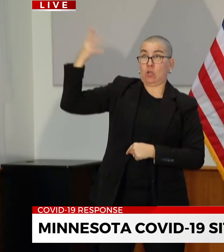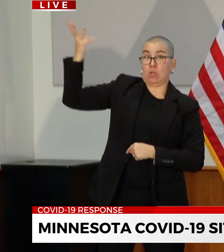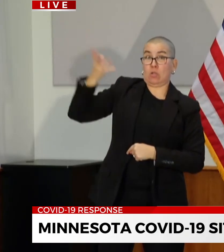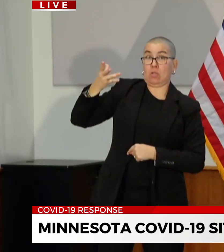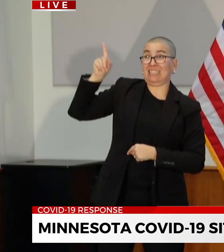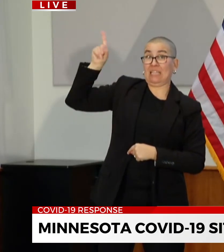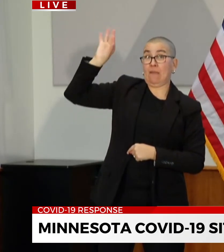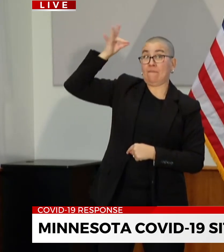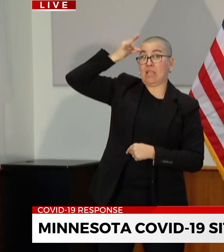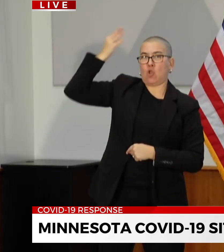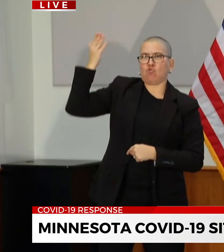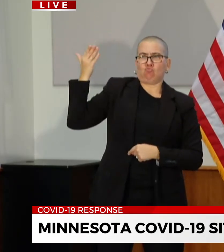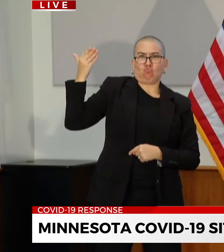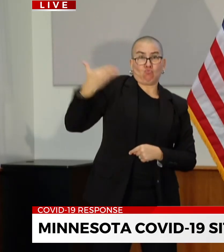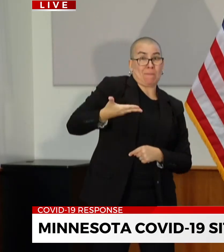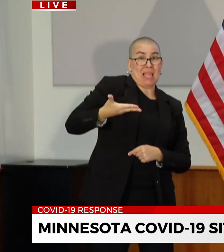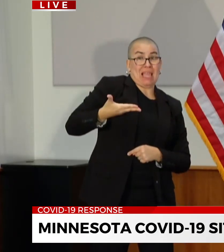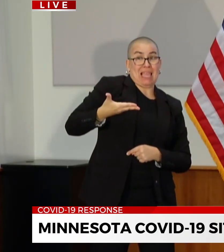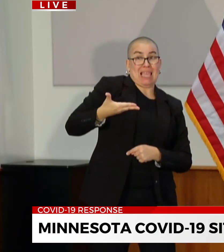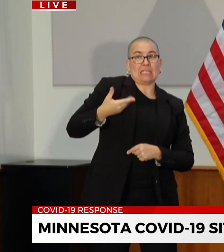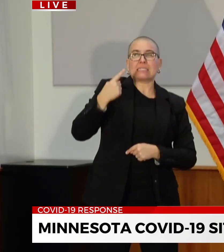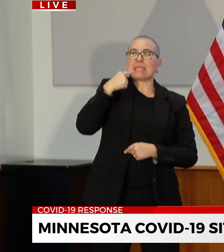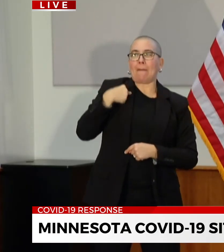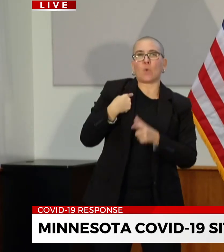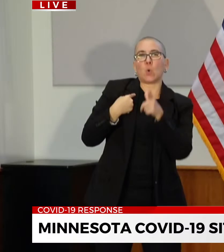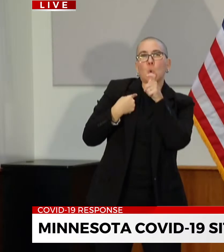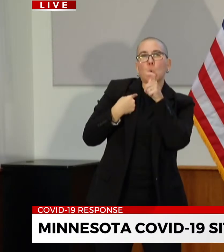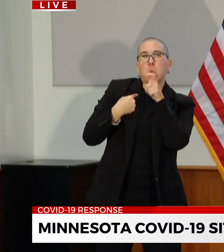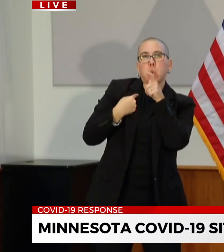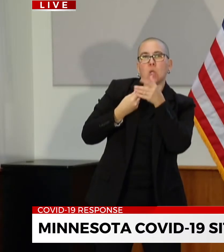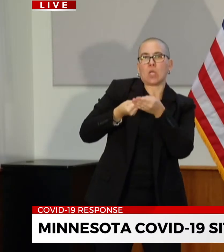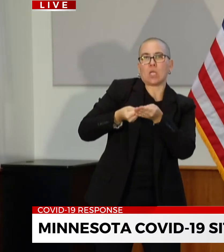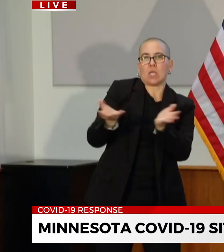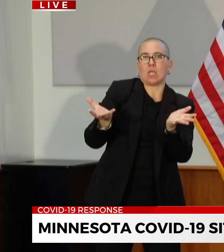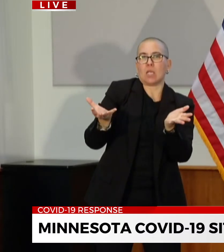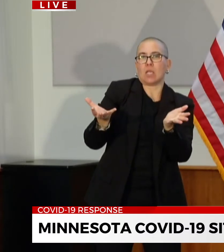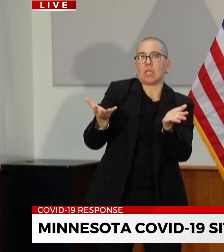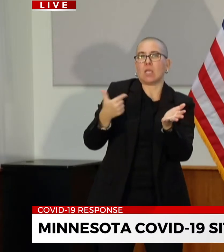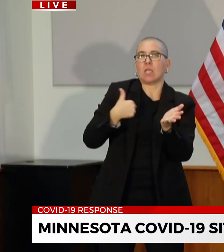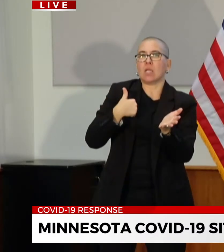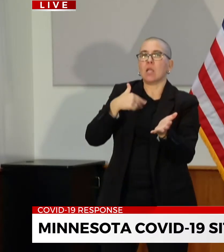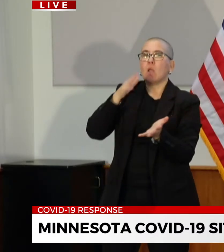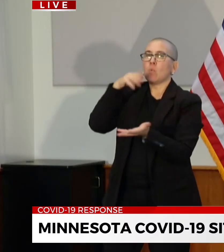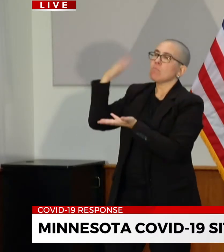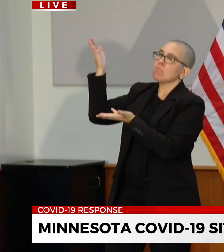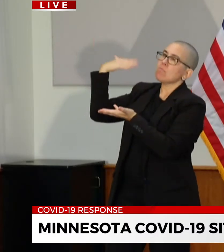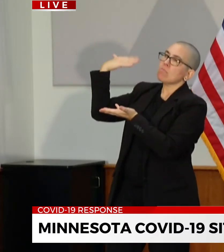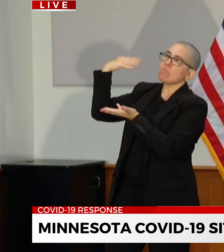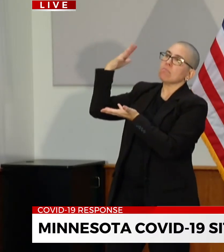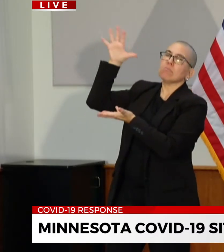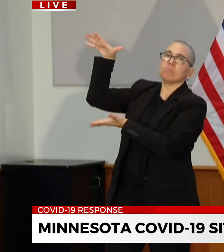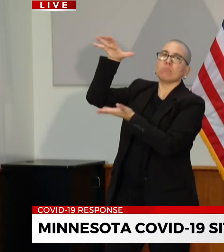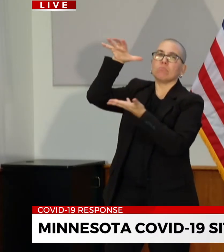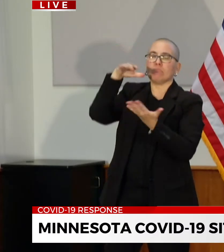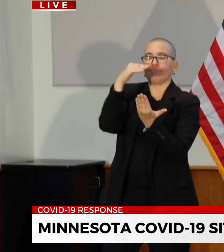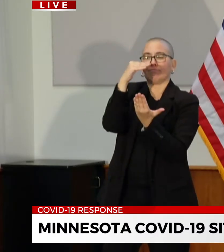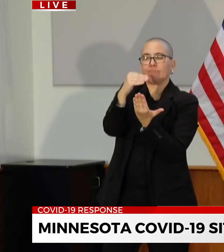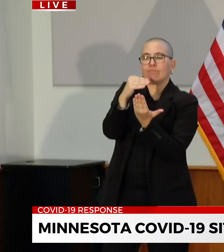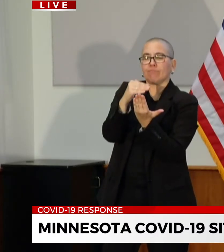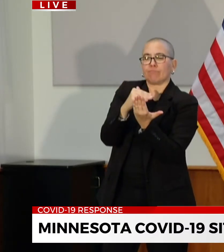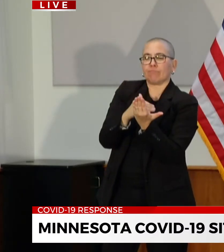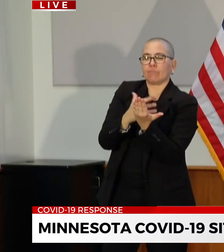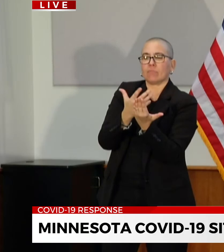state, but we will be getting a framework from the feds and the states have asked for that framework to be